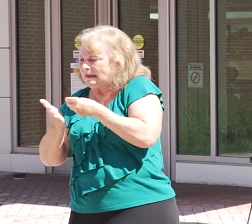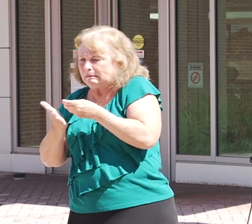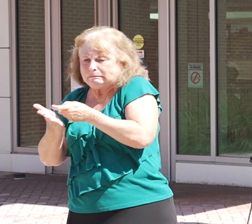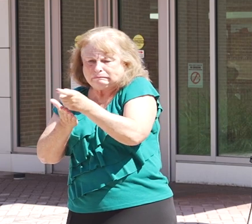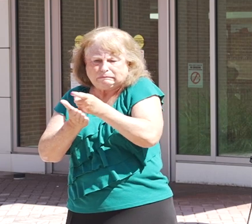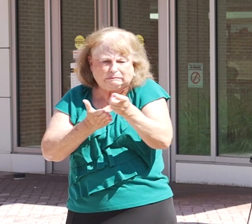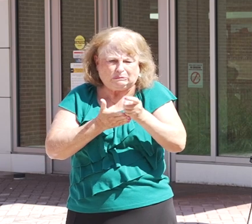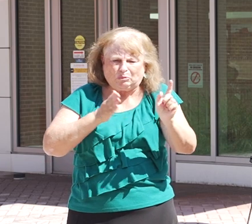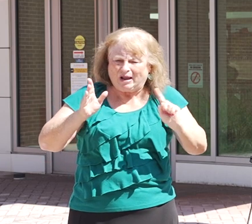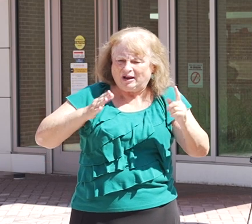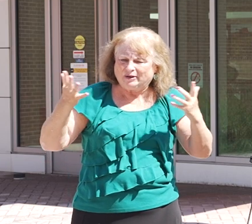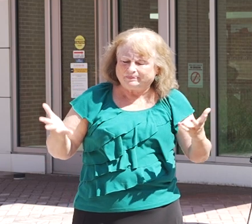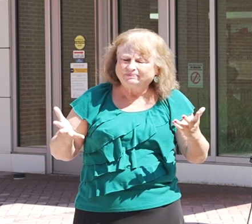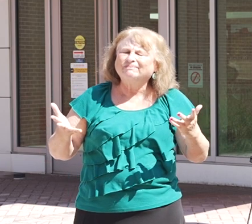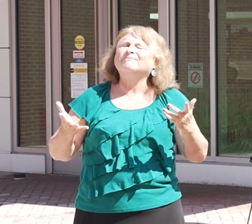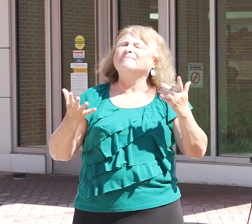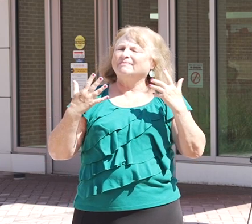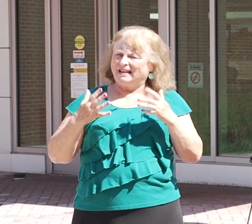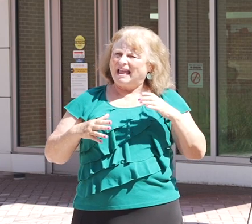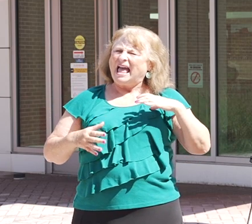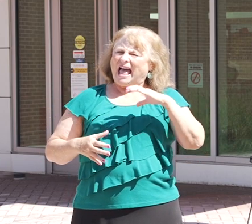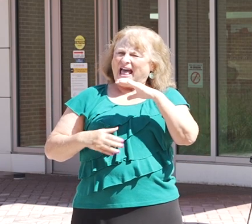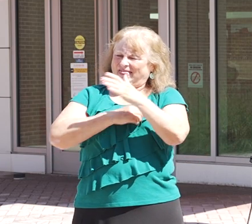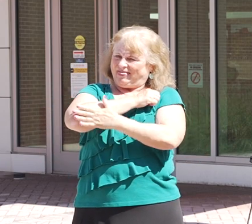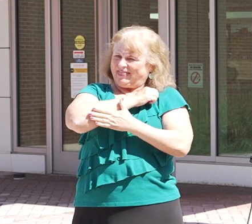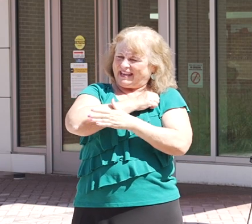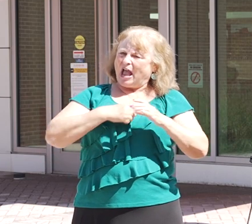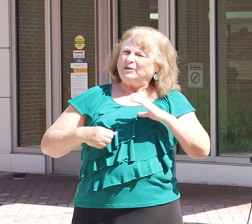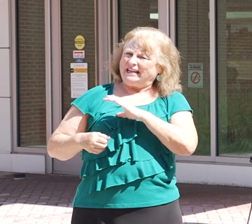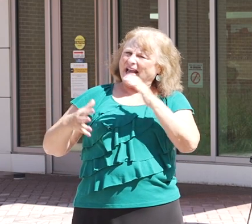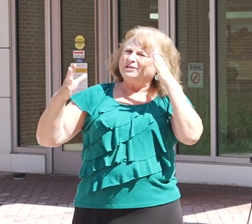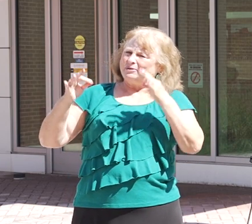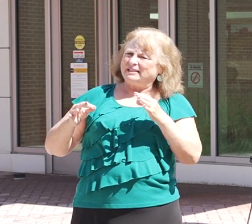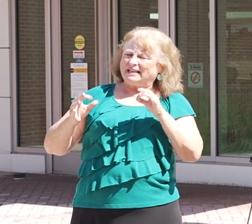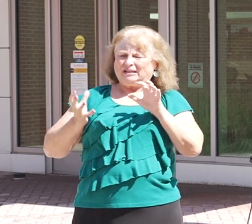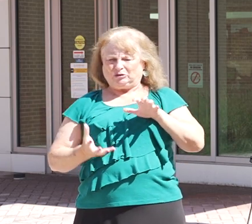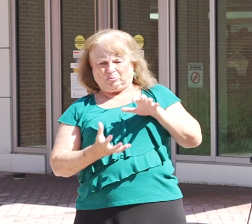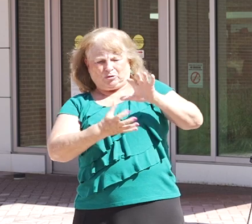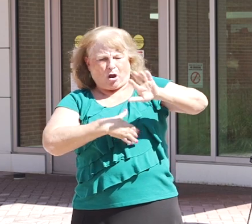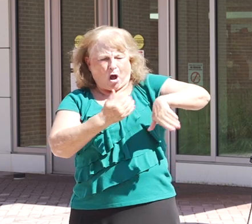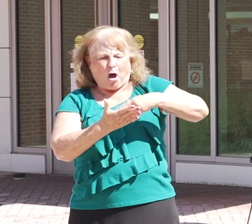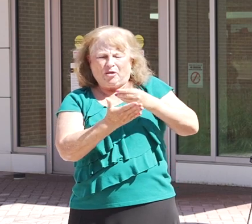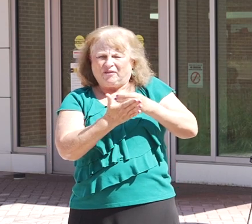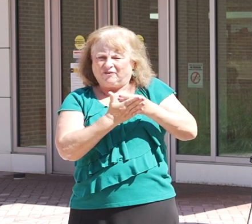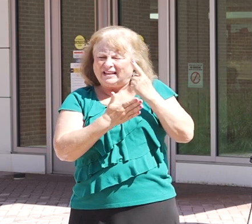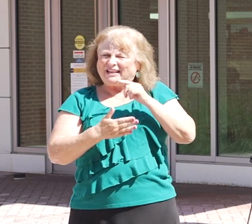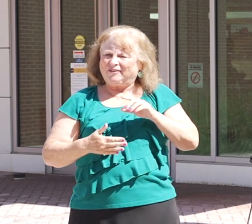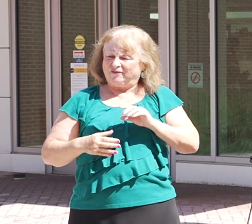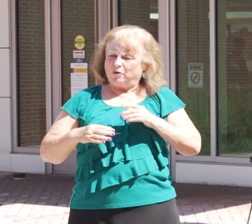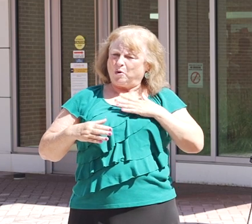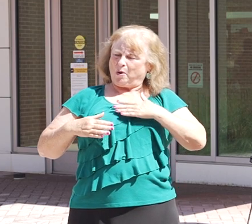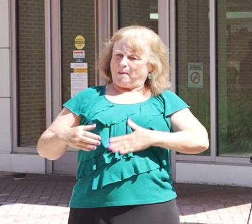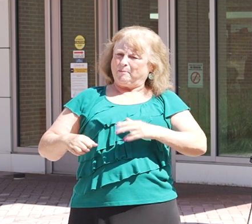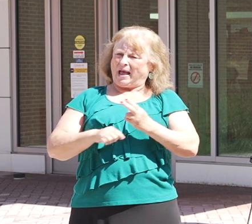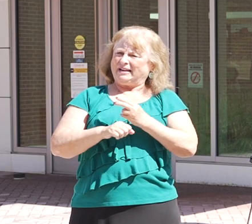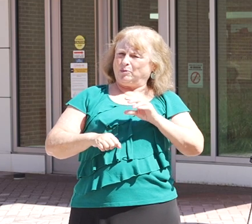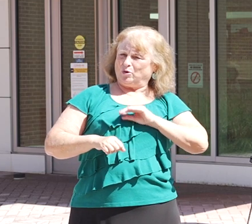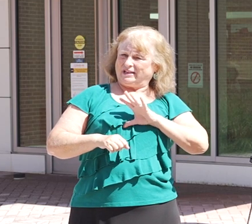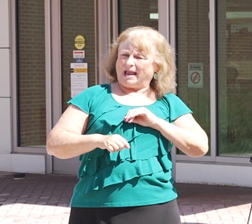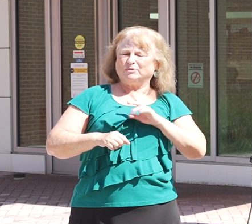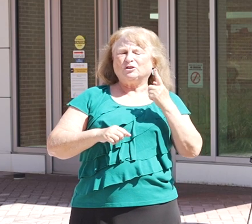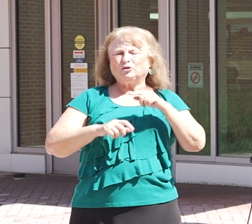In addition, the County Council voted to place all remaining funding proposed for body-worn cameras